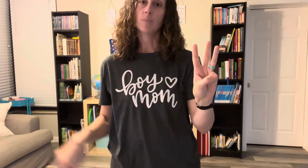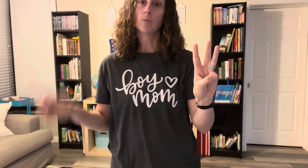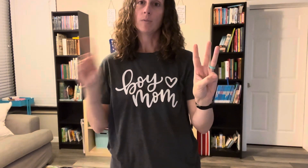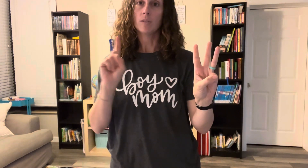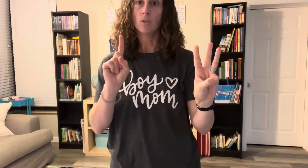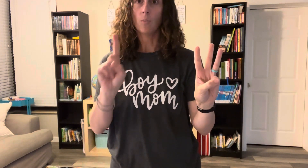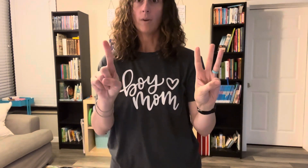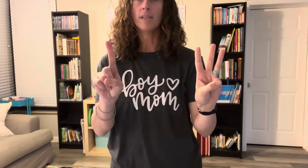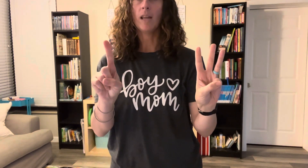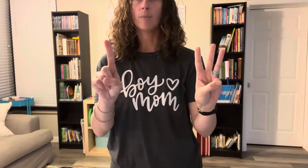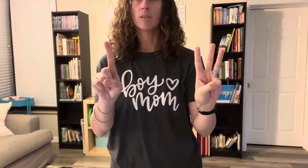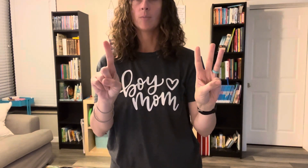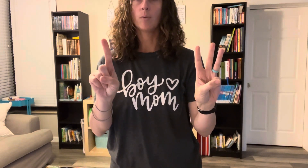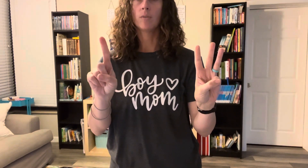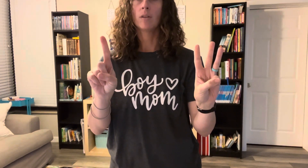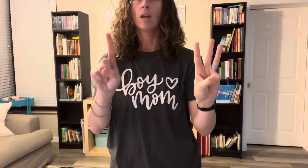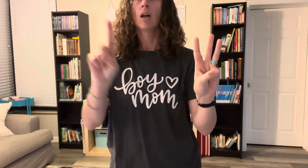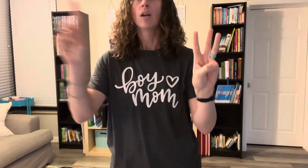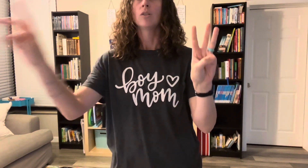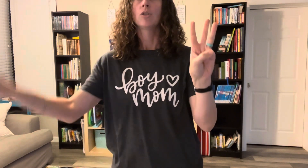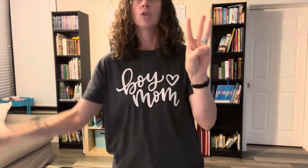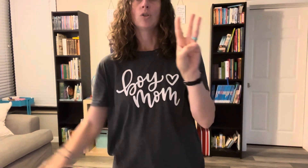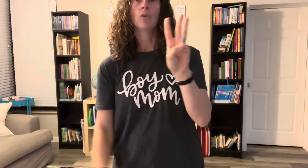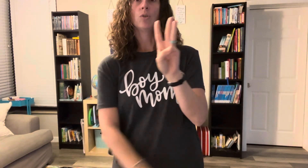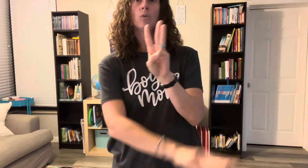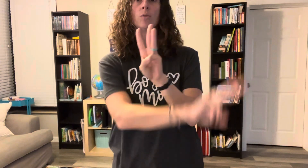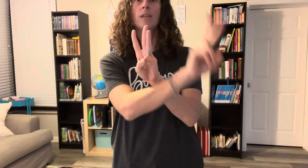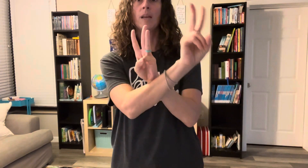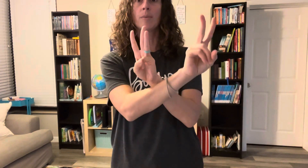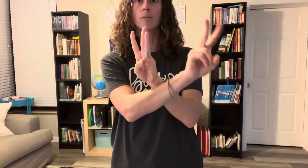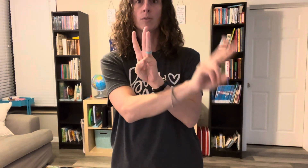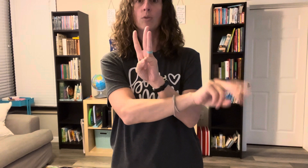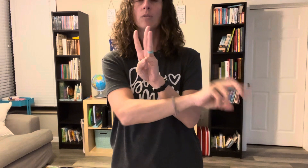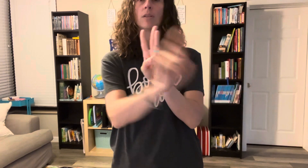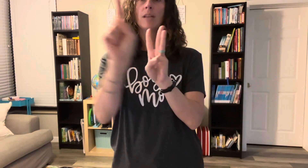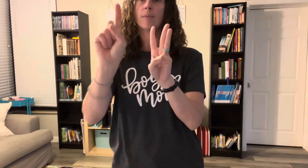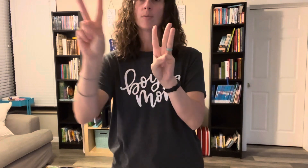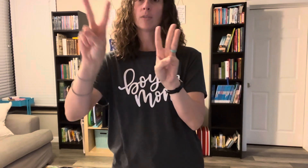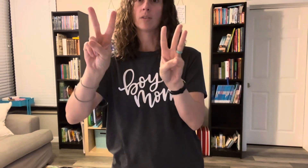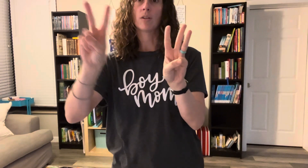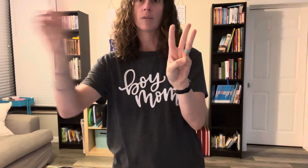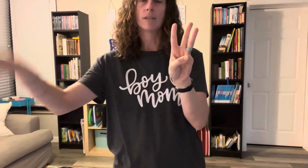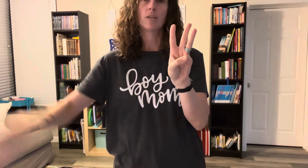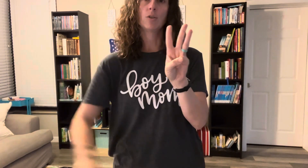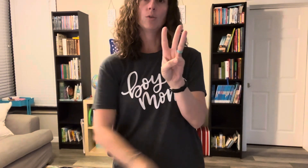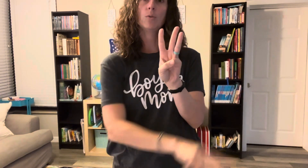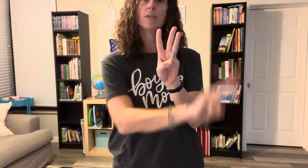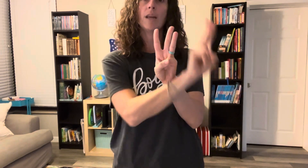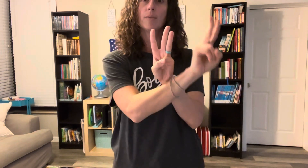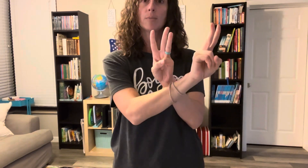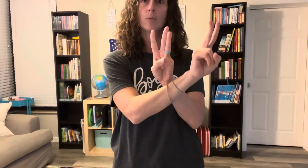teaspoons to 1 tablespoon. 2 tablespoons, the tablespoons is going to go on this side. 2